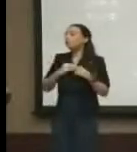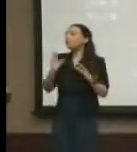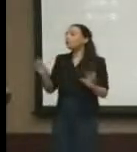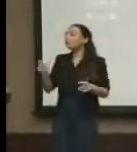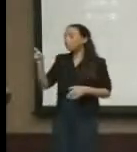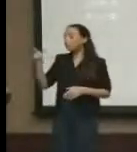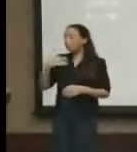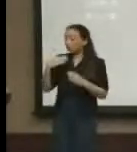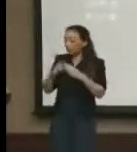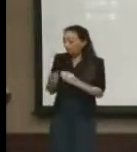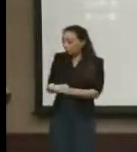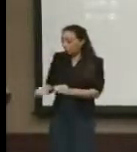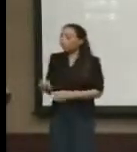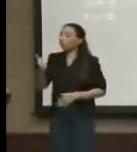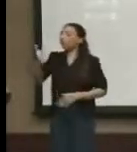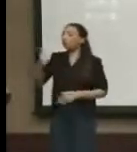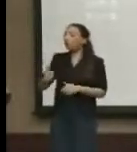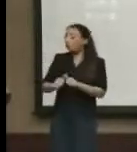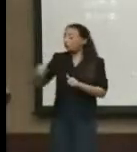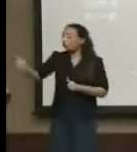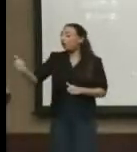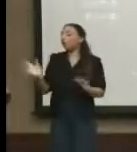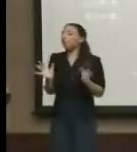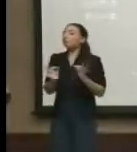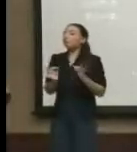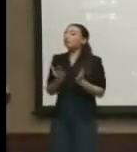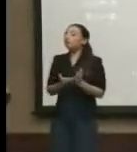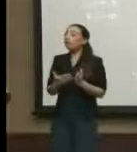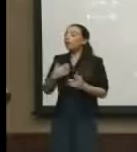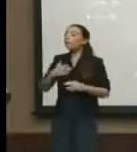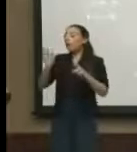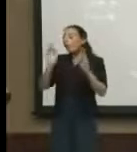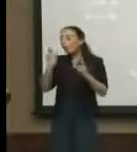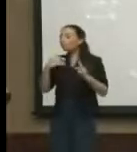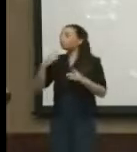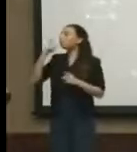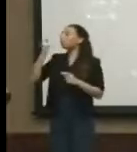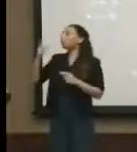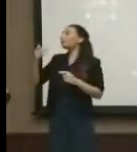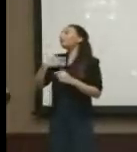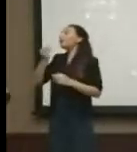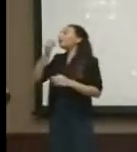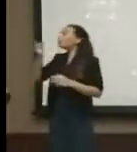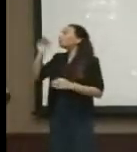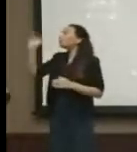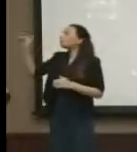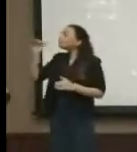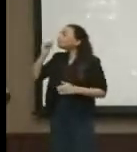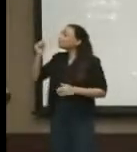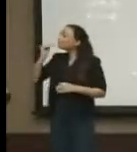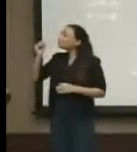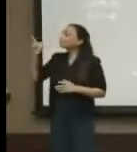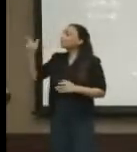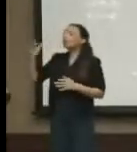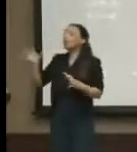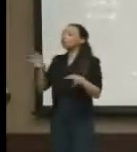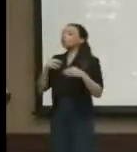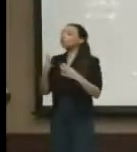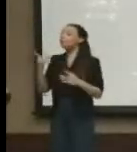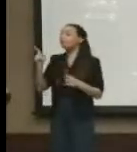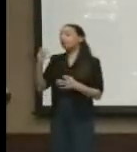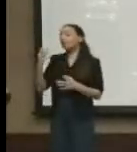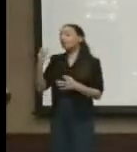are located. So we are now formulating modular training centers, which can be put on a truck, taken to the proximity of where